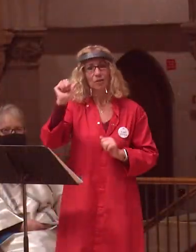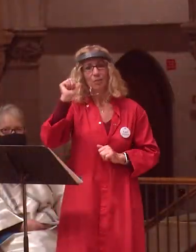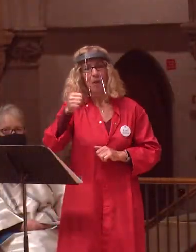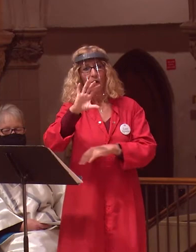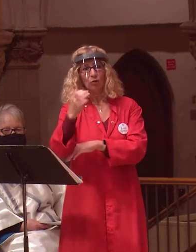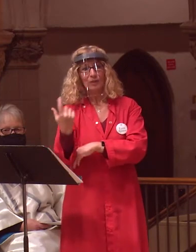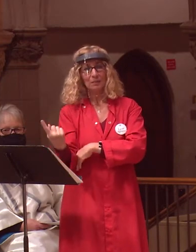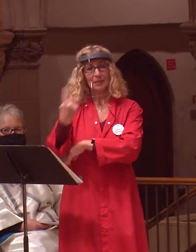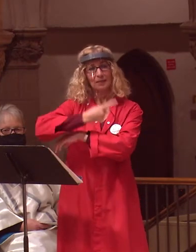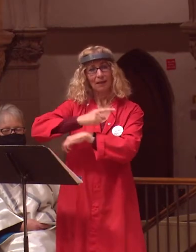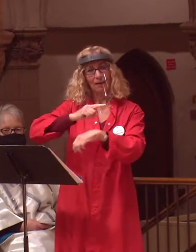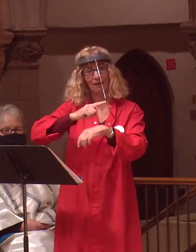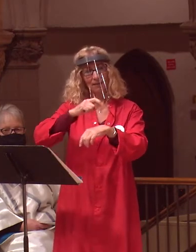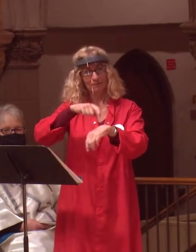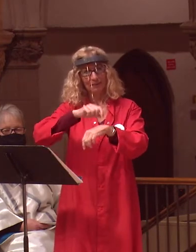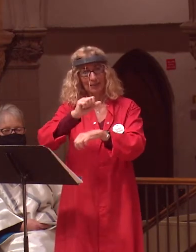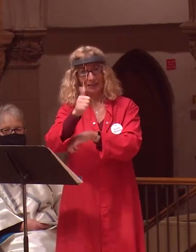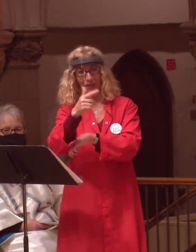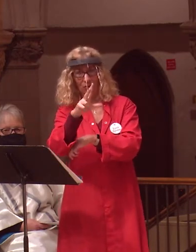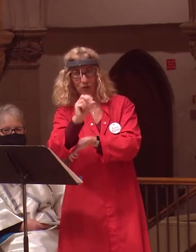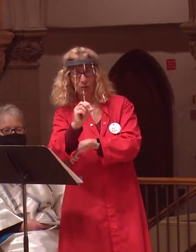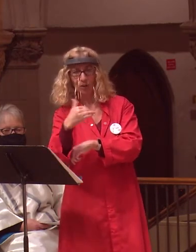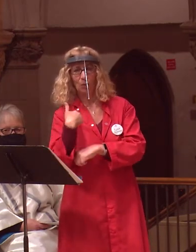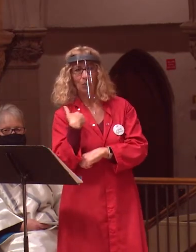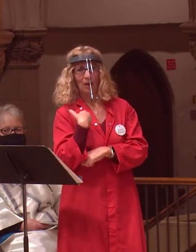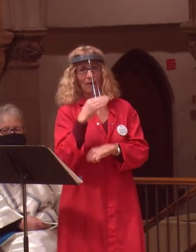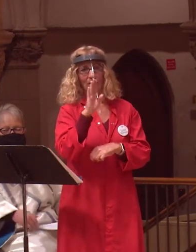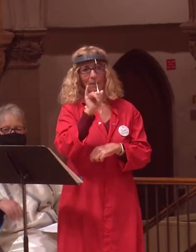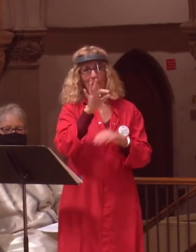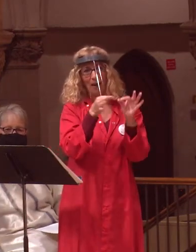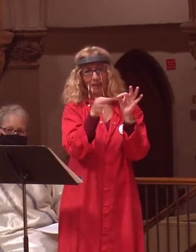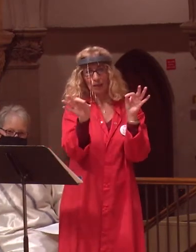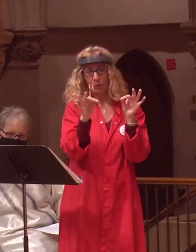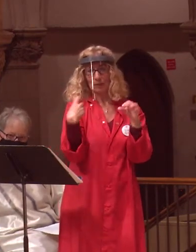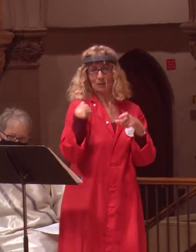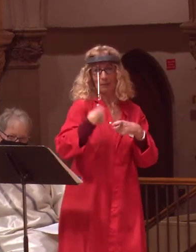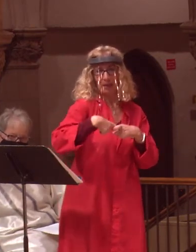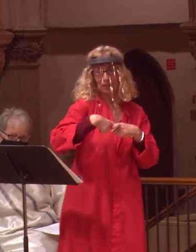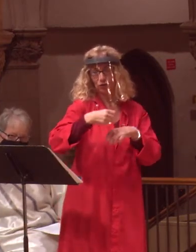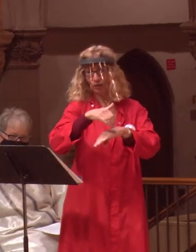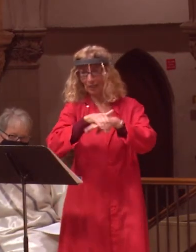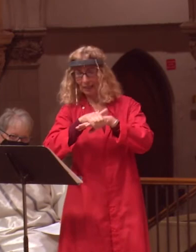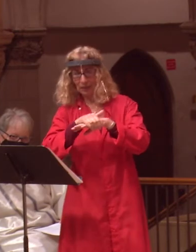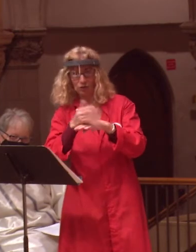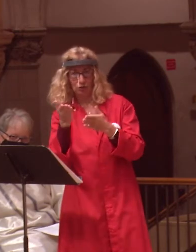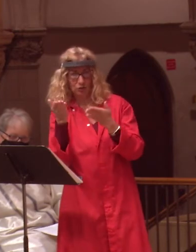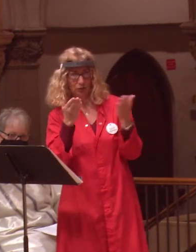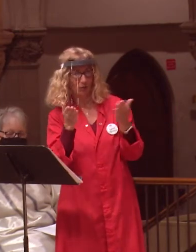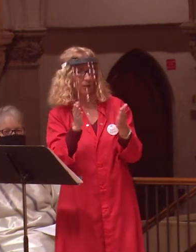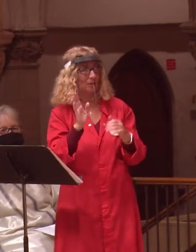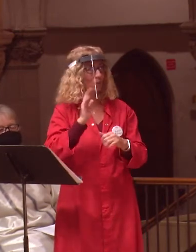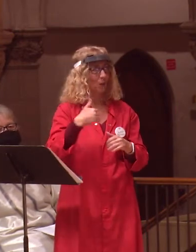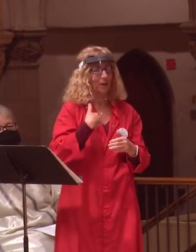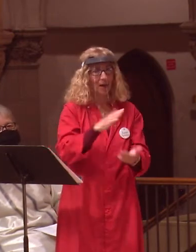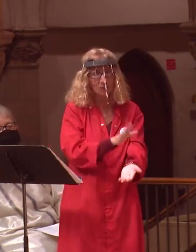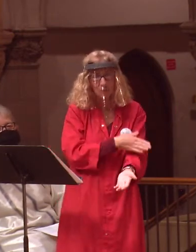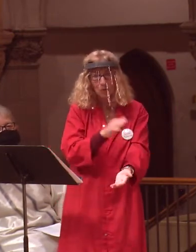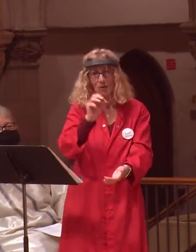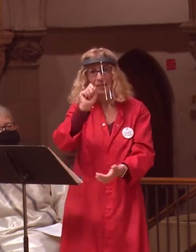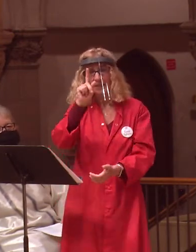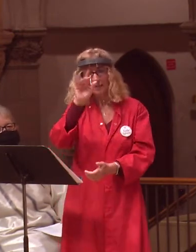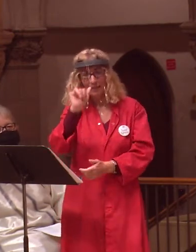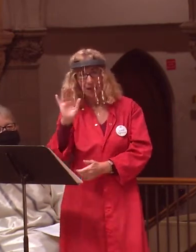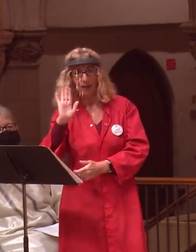Day at 10:30, we have another bilingual Spanish-English service. Dan Cole and his ensemble will offer music. Sally Howard will be